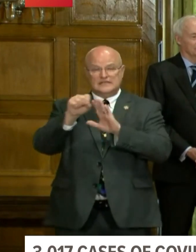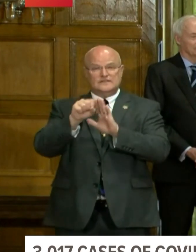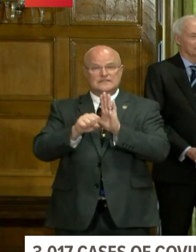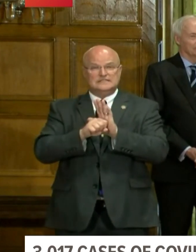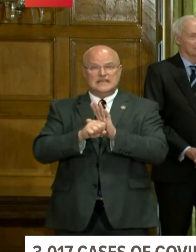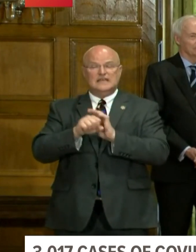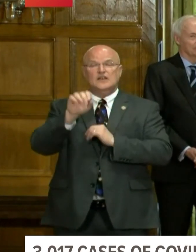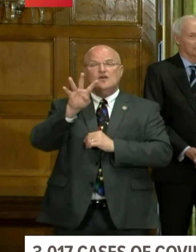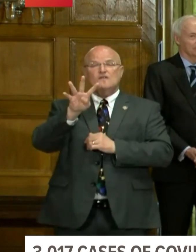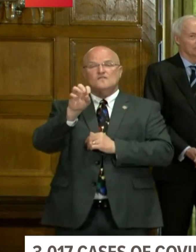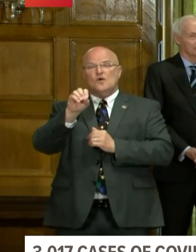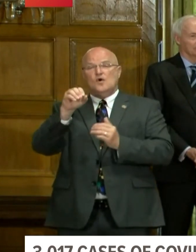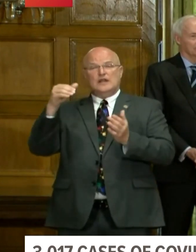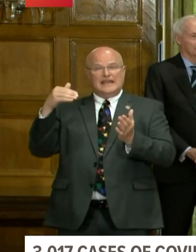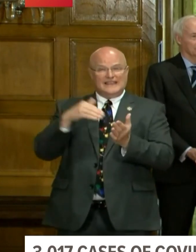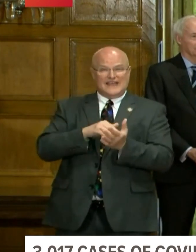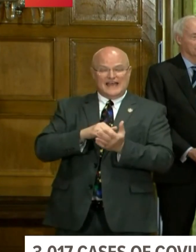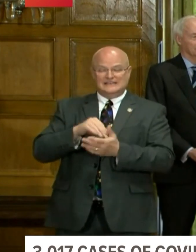been